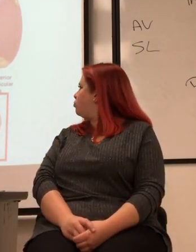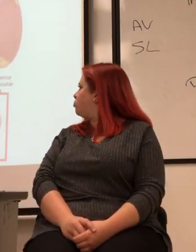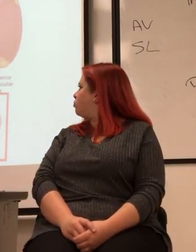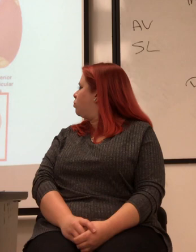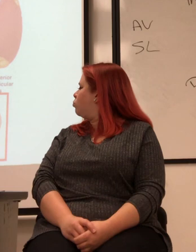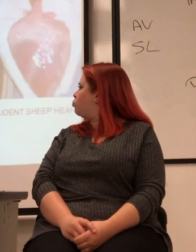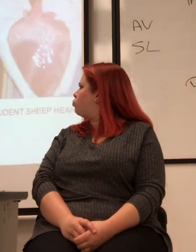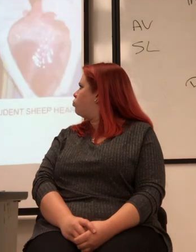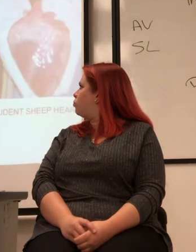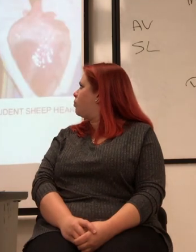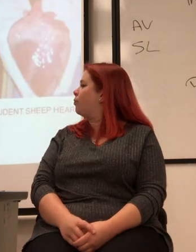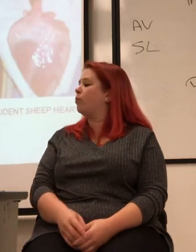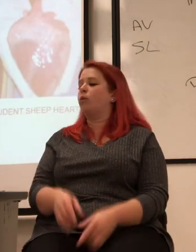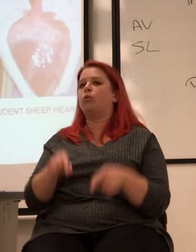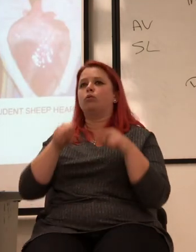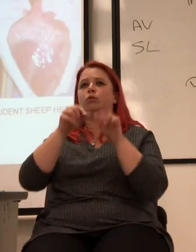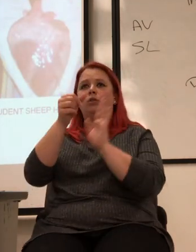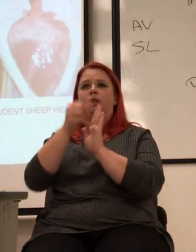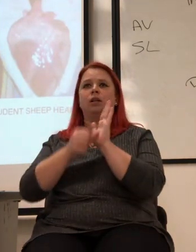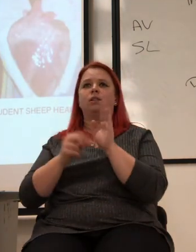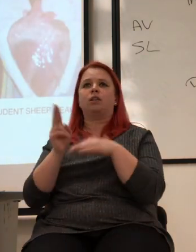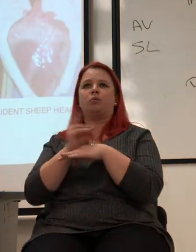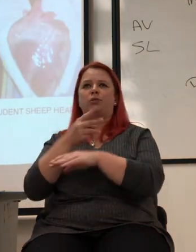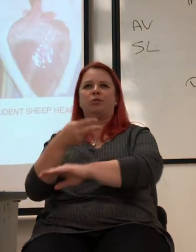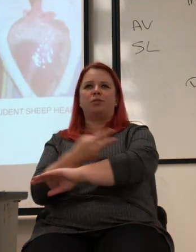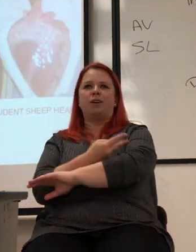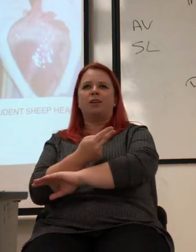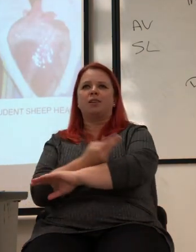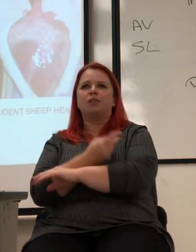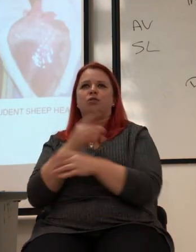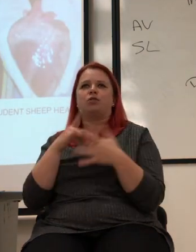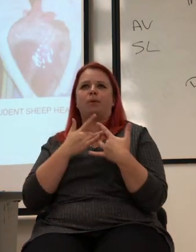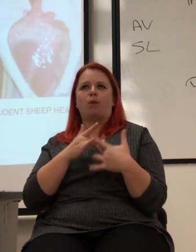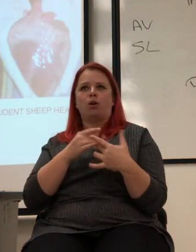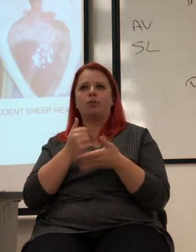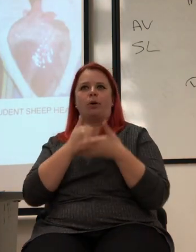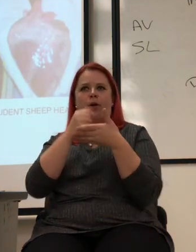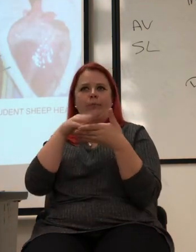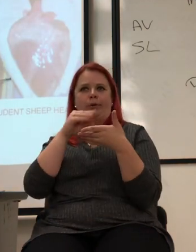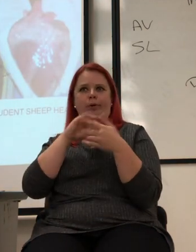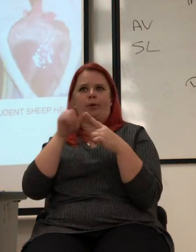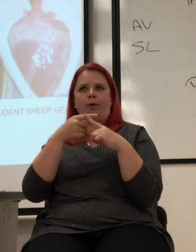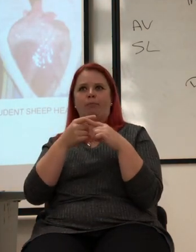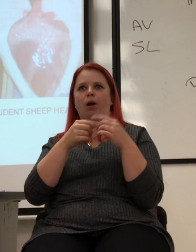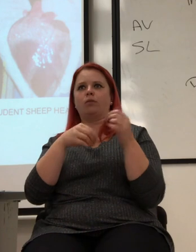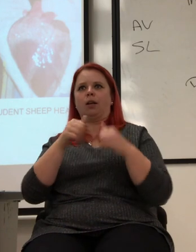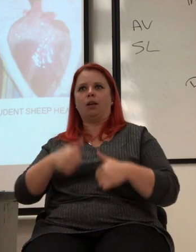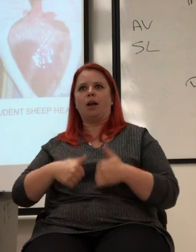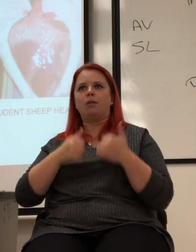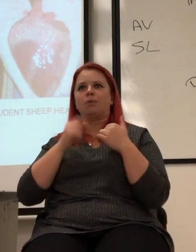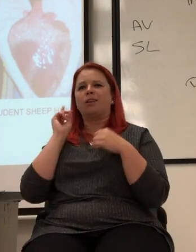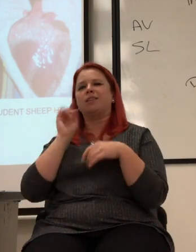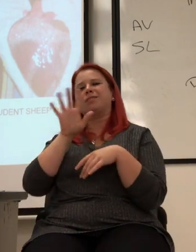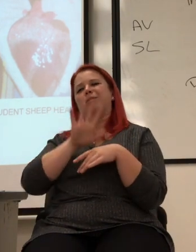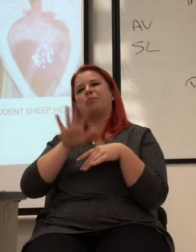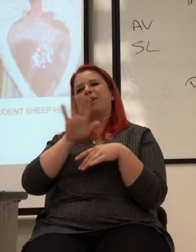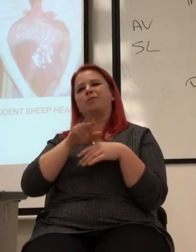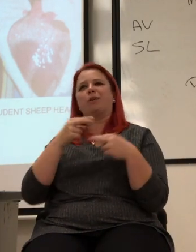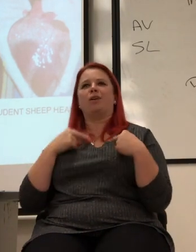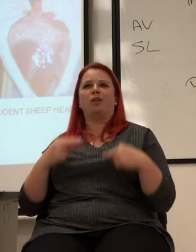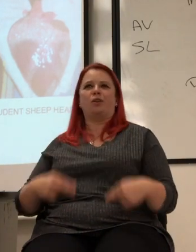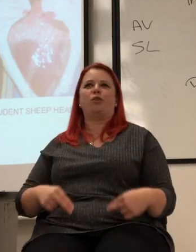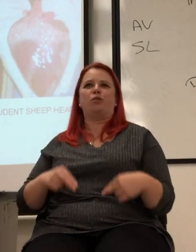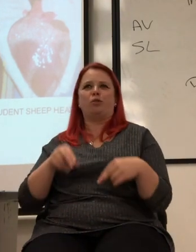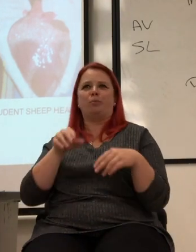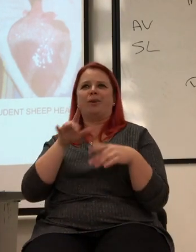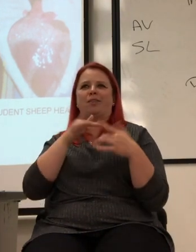So in your dissection tomorrow, we use a sheep heart to help students learn. I took a picture of this. It approximates the real human heart. That's the illustration we've